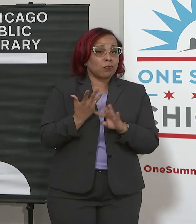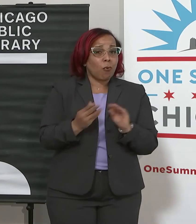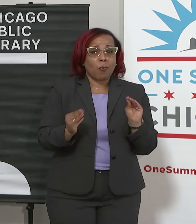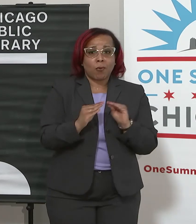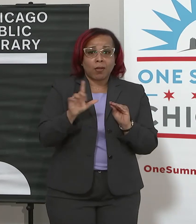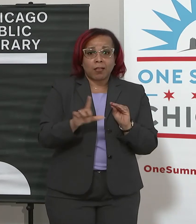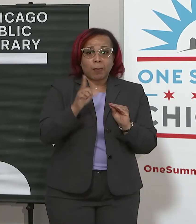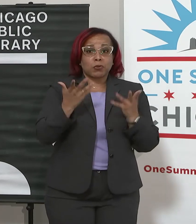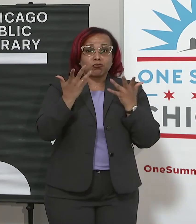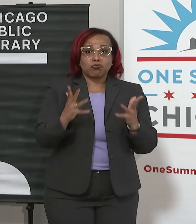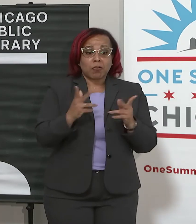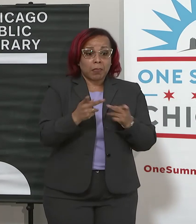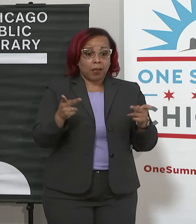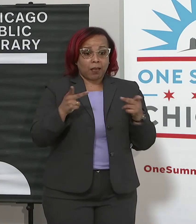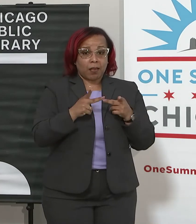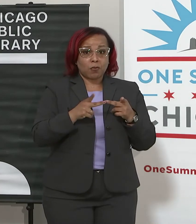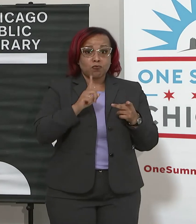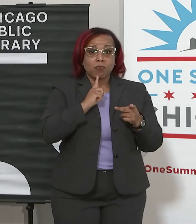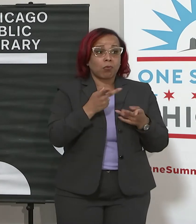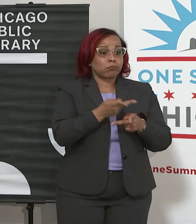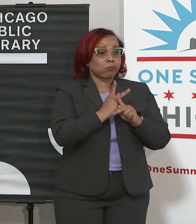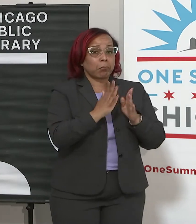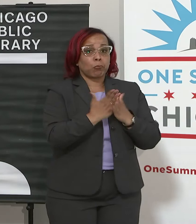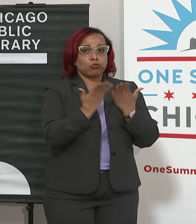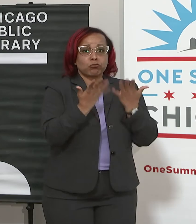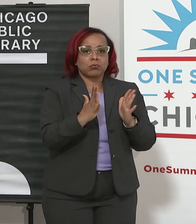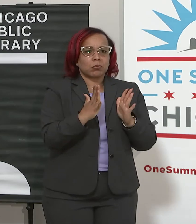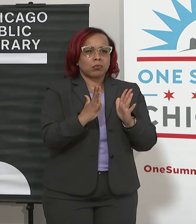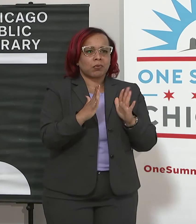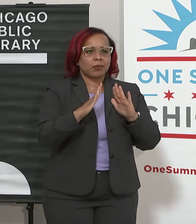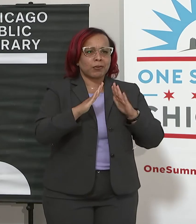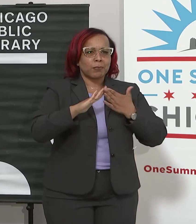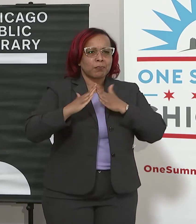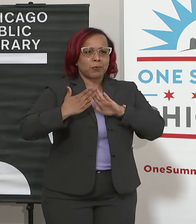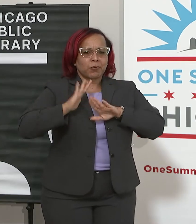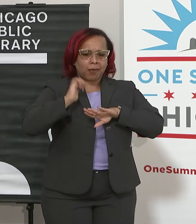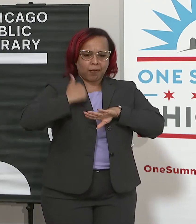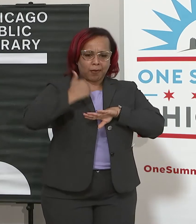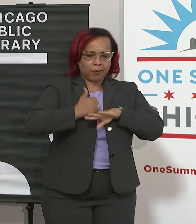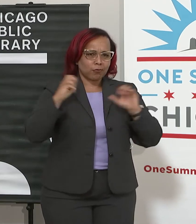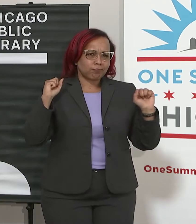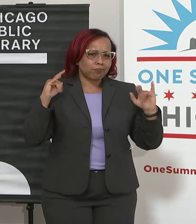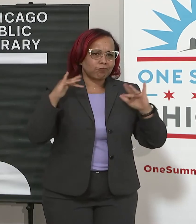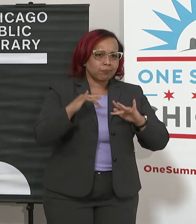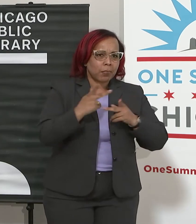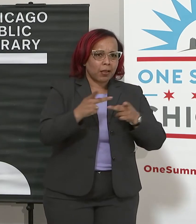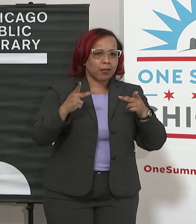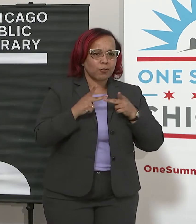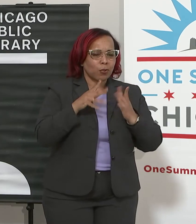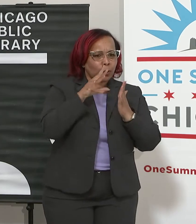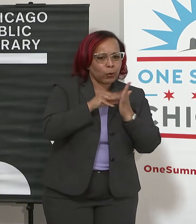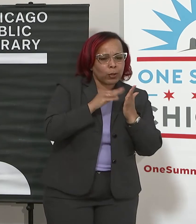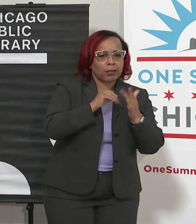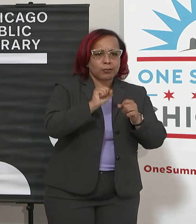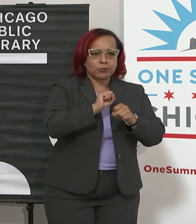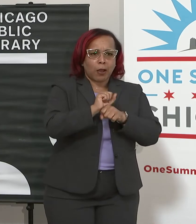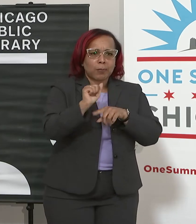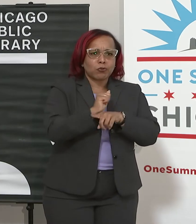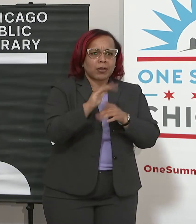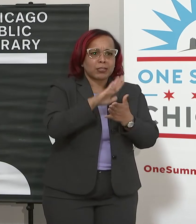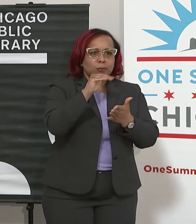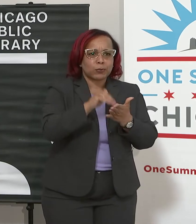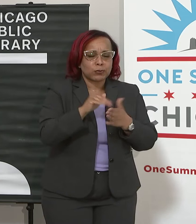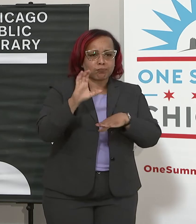are libraries just places to check out books. They are community anchors and meeting places, early learning and job training centers,